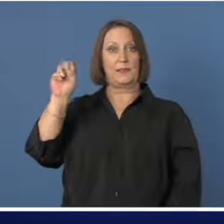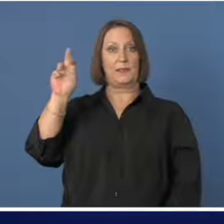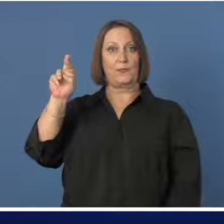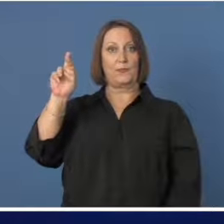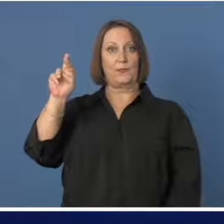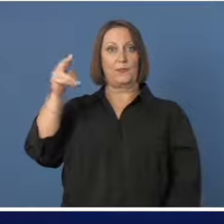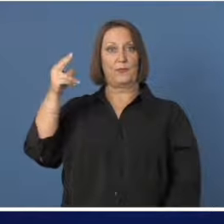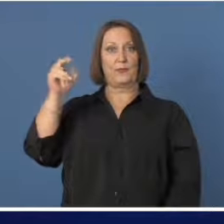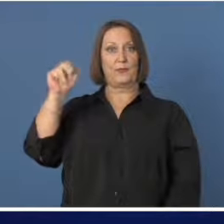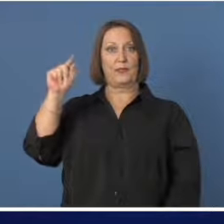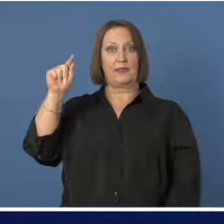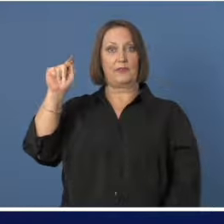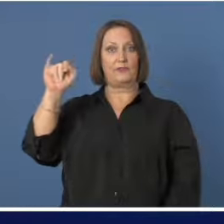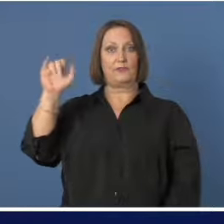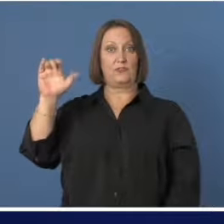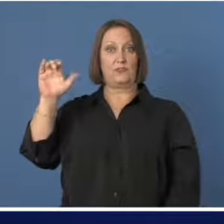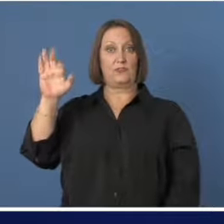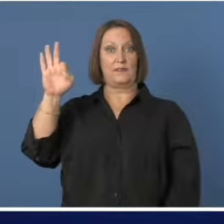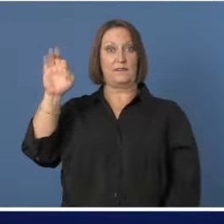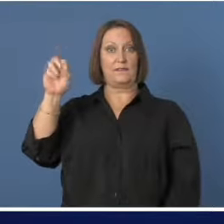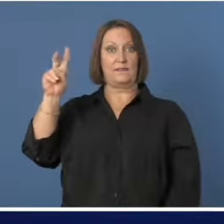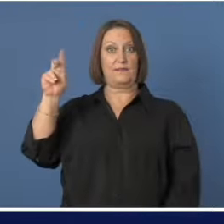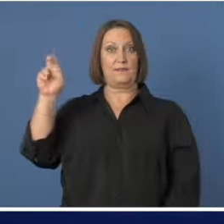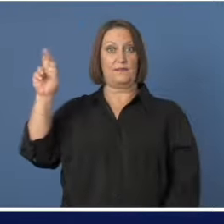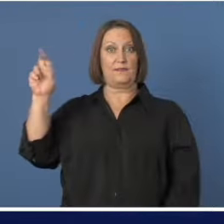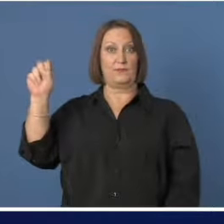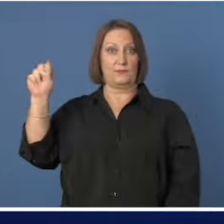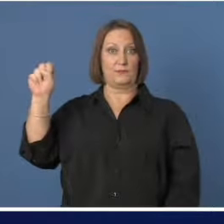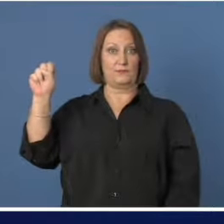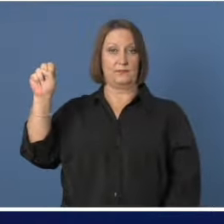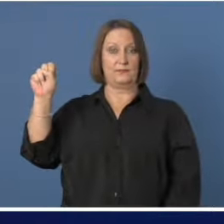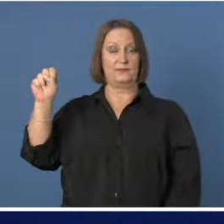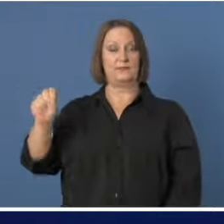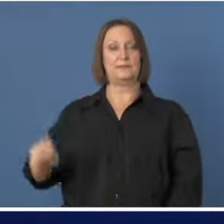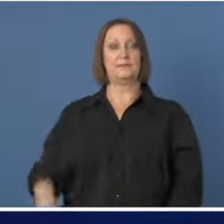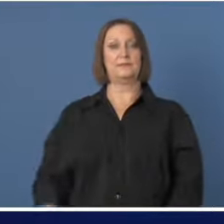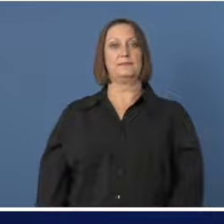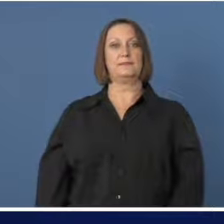and viral hemorrhagic fevers.